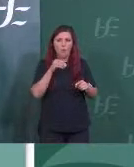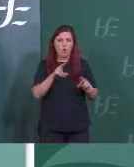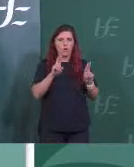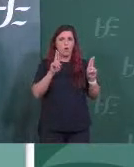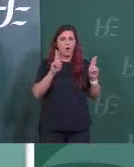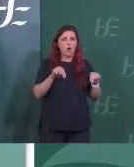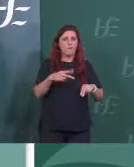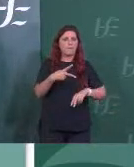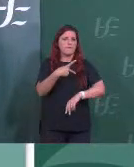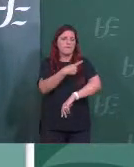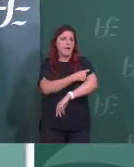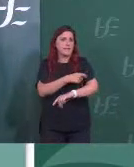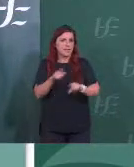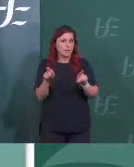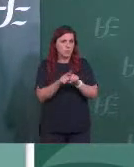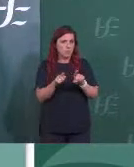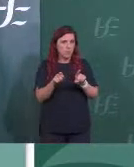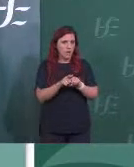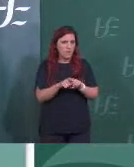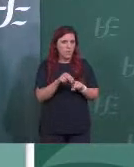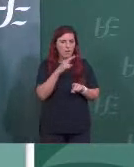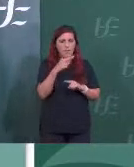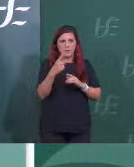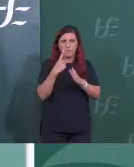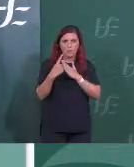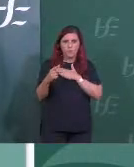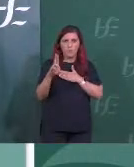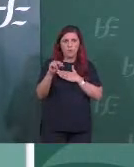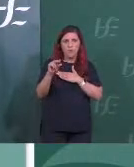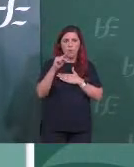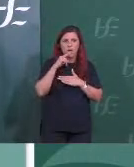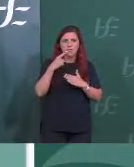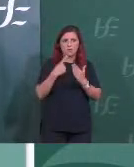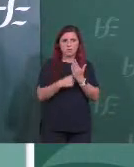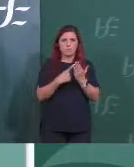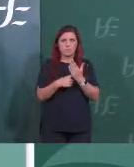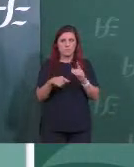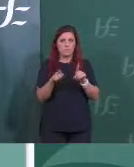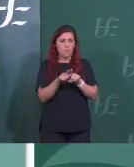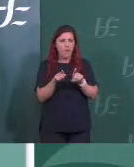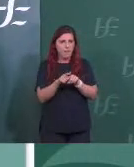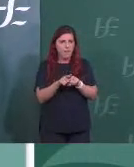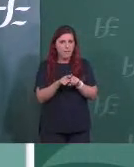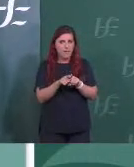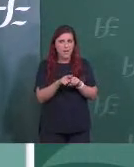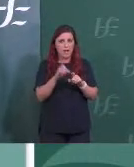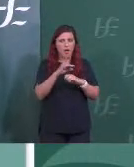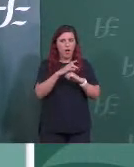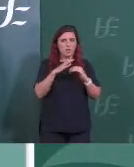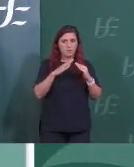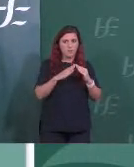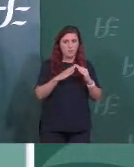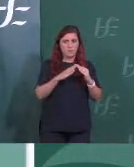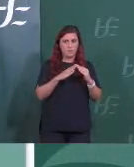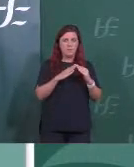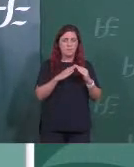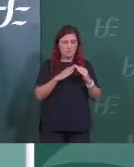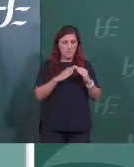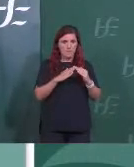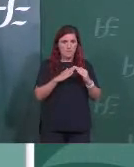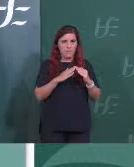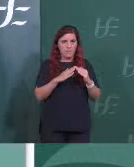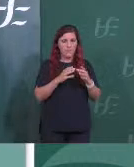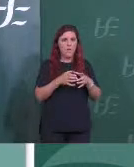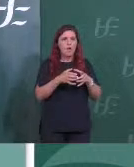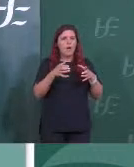death, but not exclusively so. It's also possible that if the flood level rises high enough, that